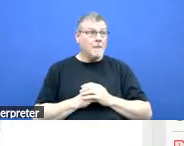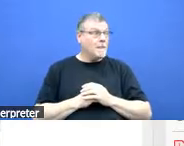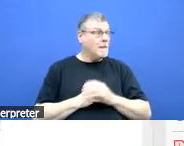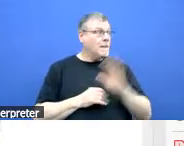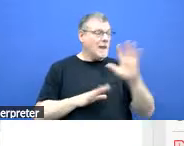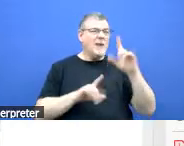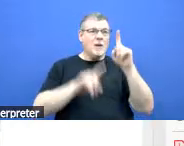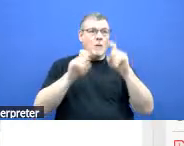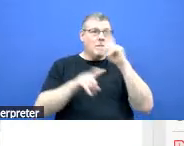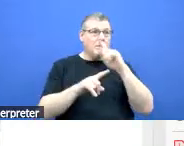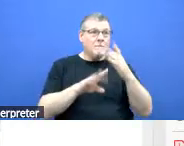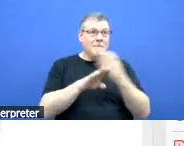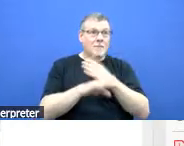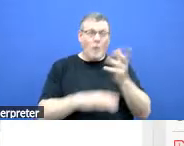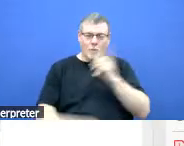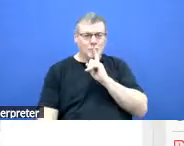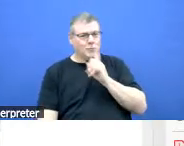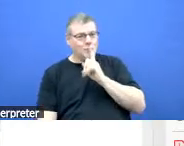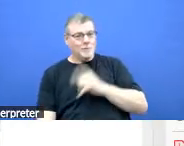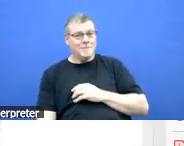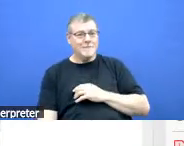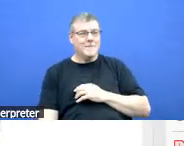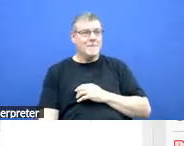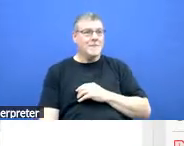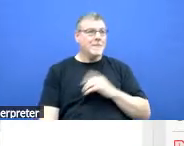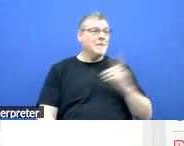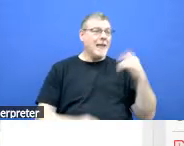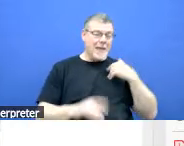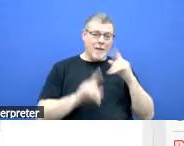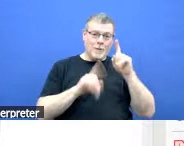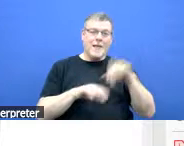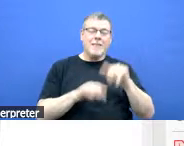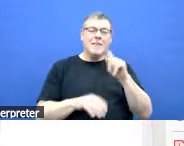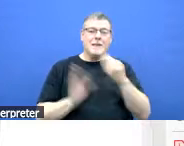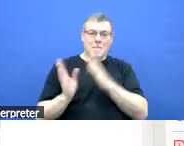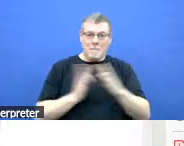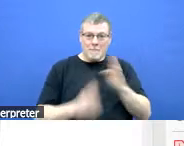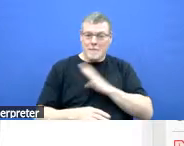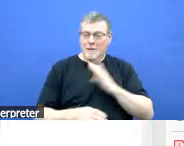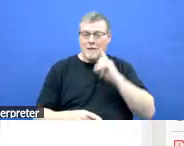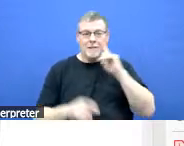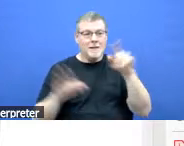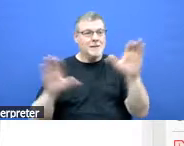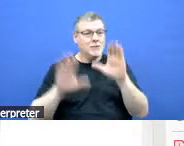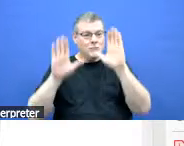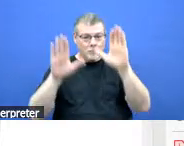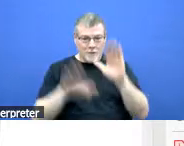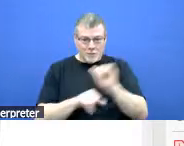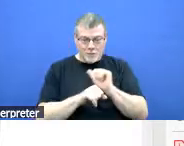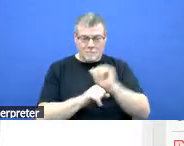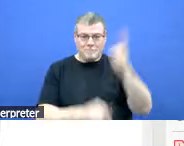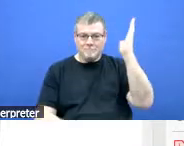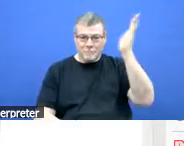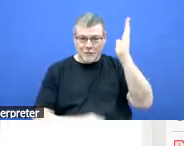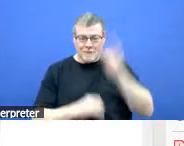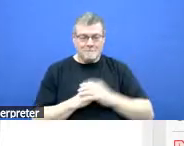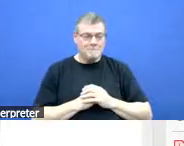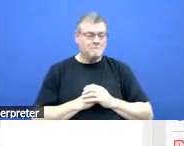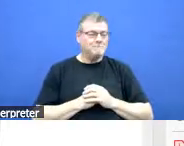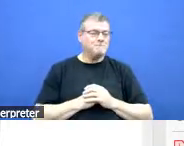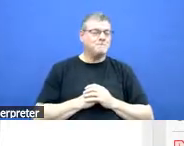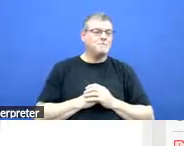a question before you leave, Peter? Sure. I was at the planning board meeting. I think you did a great job presenting the case